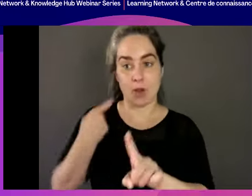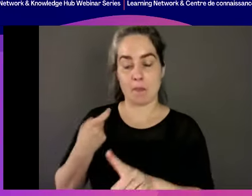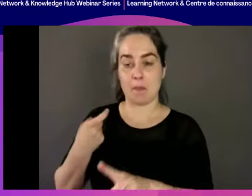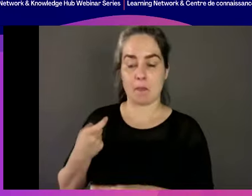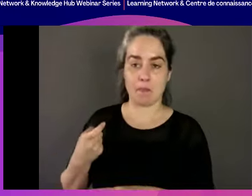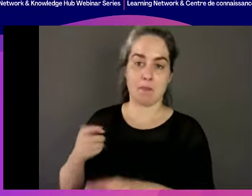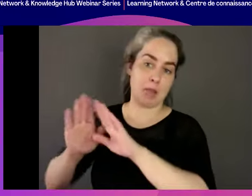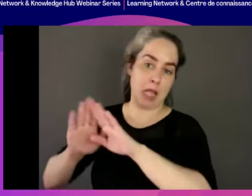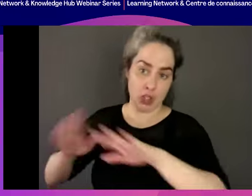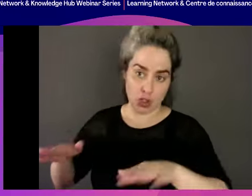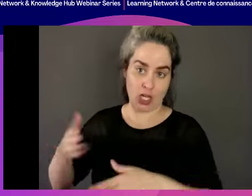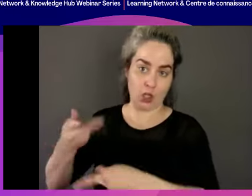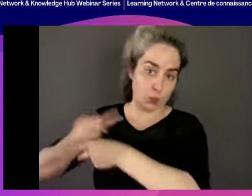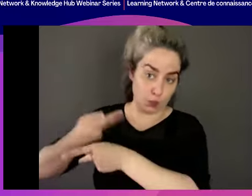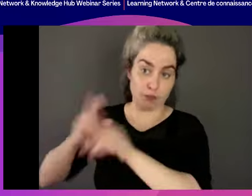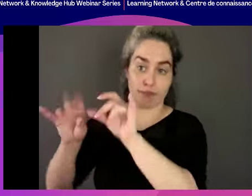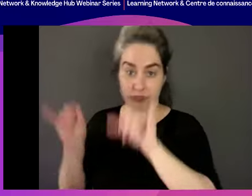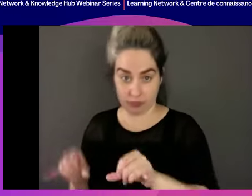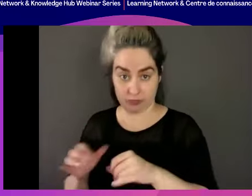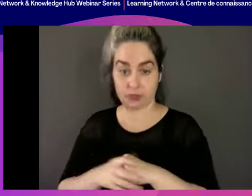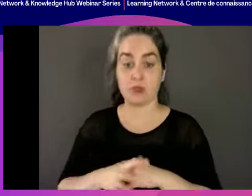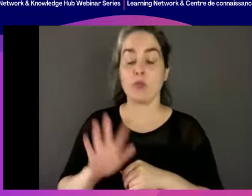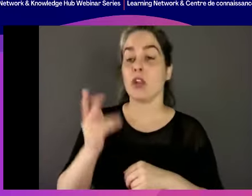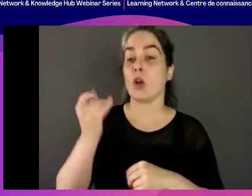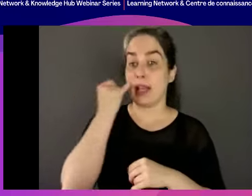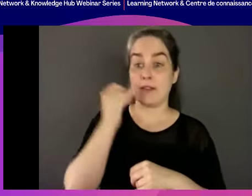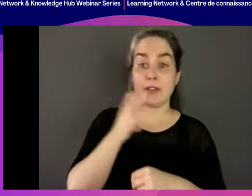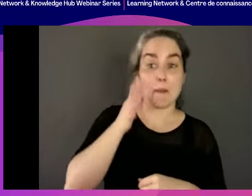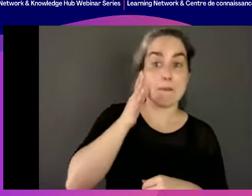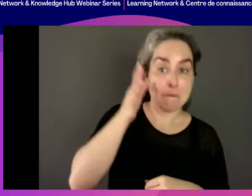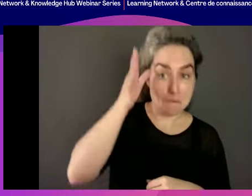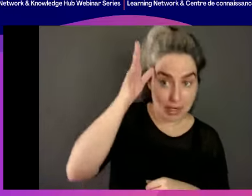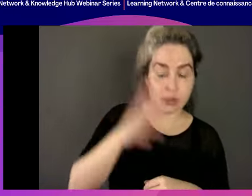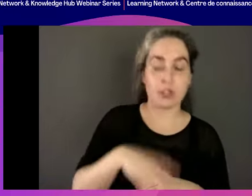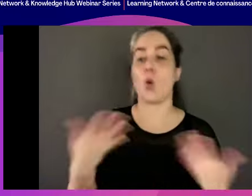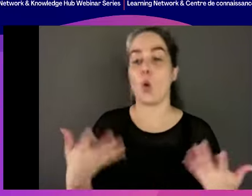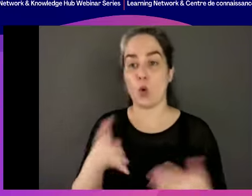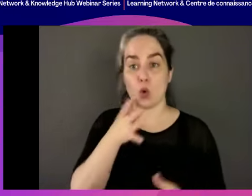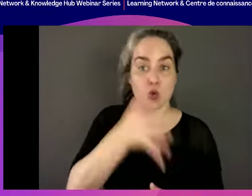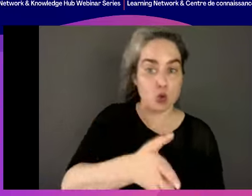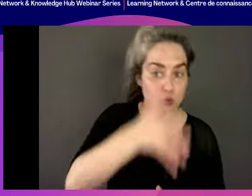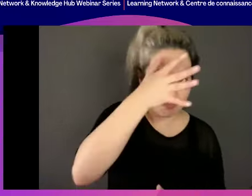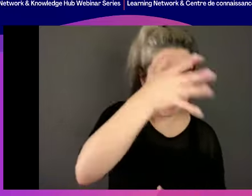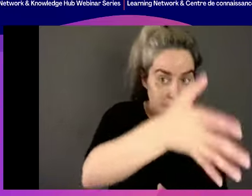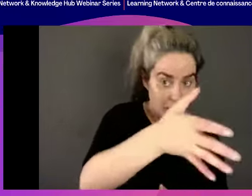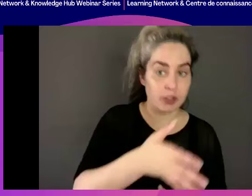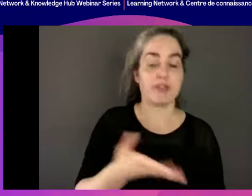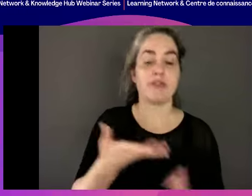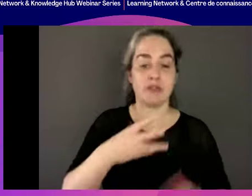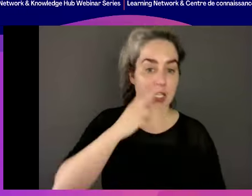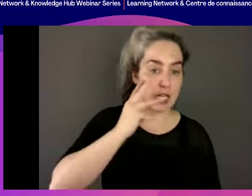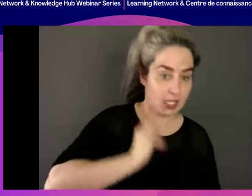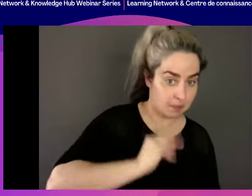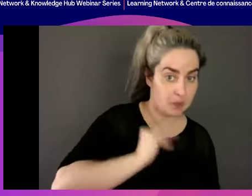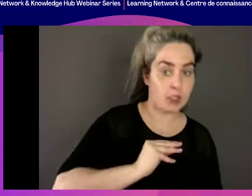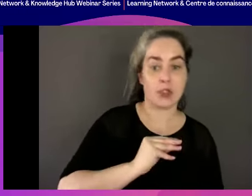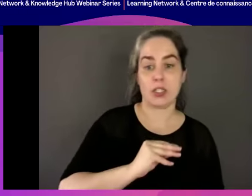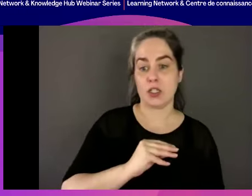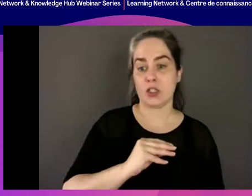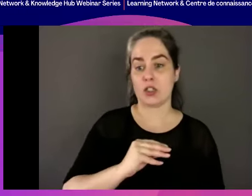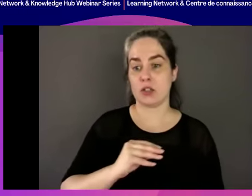Here we see that those who had a parent or grandparent were more likely to, about a third, just under a